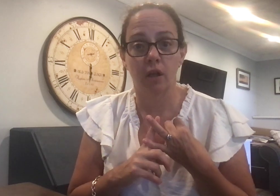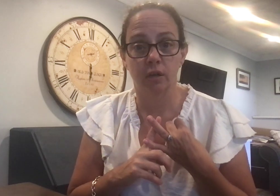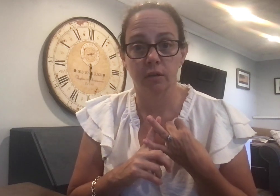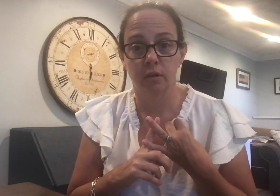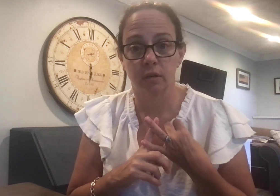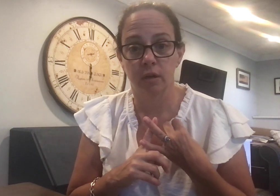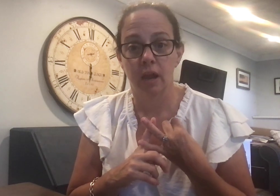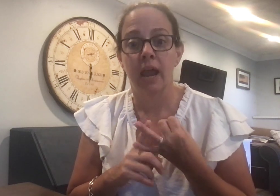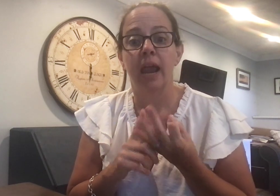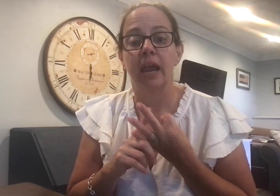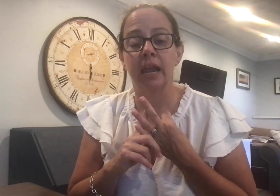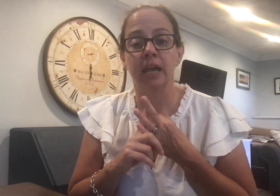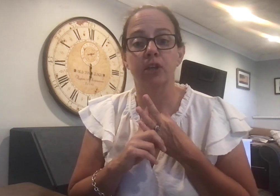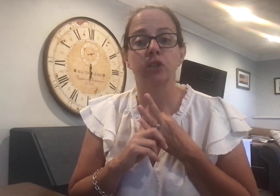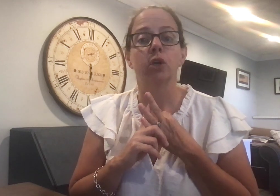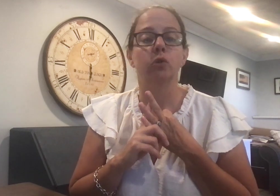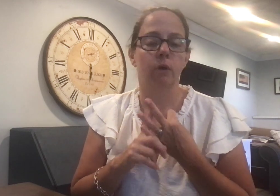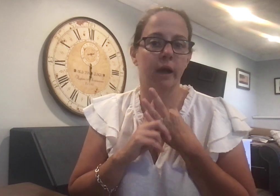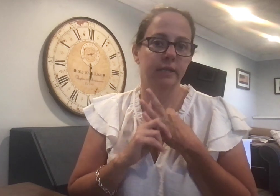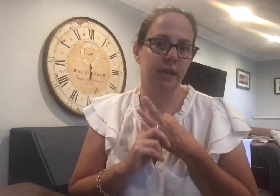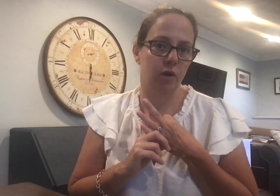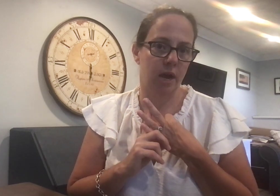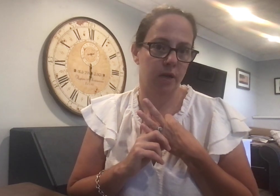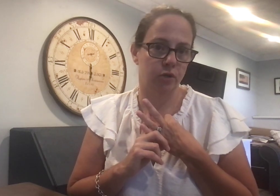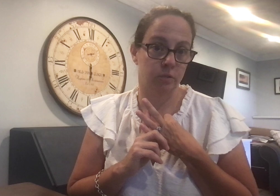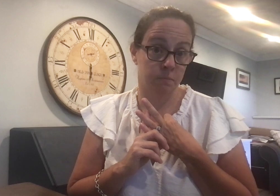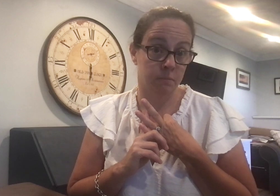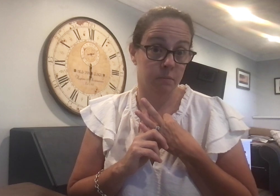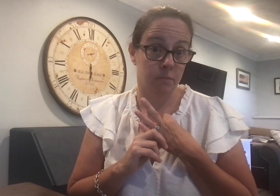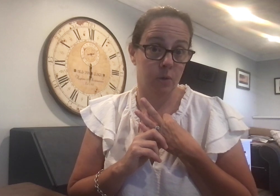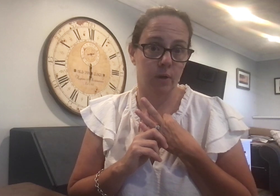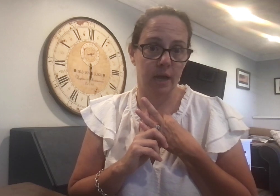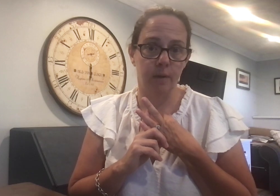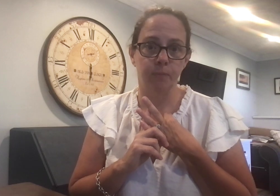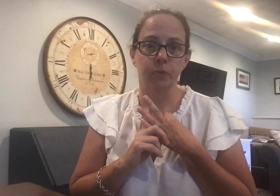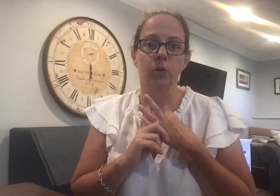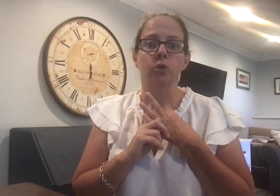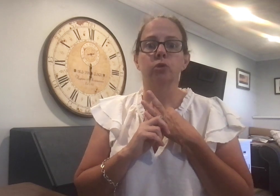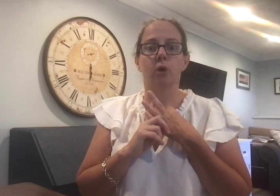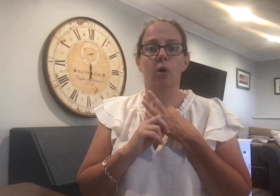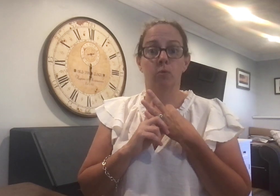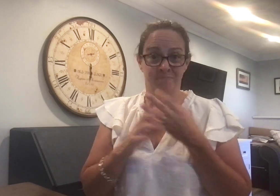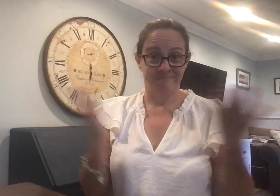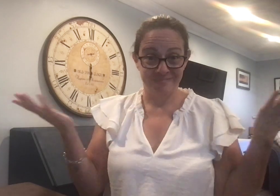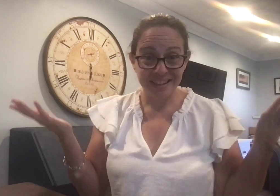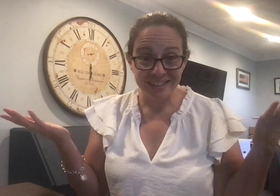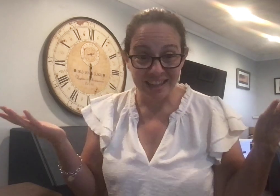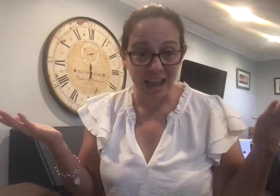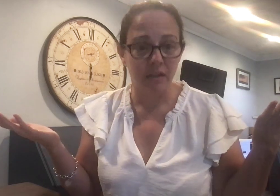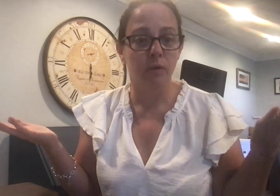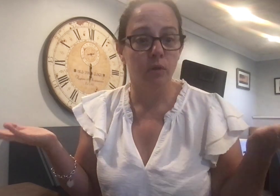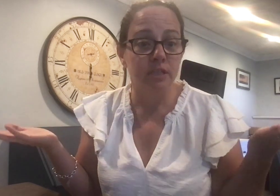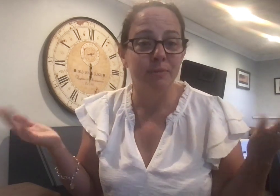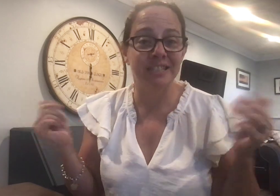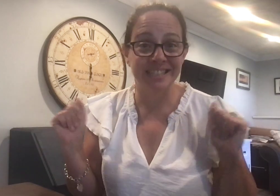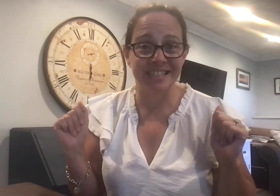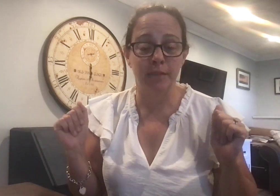color, and you know how to say your age. Okay, so that's a lot. It's been 16